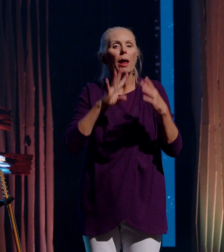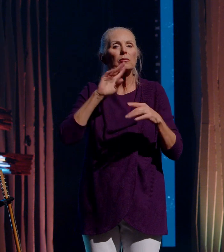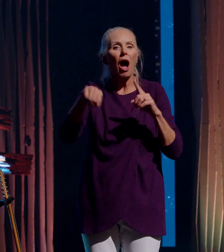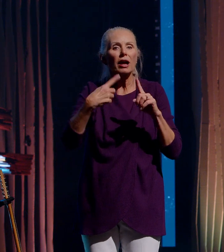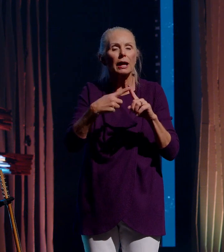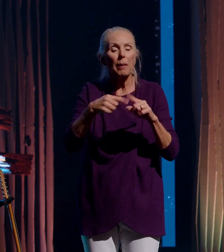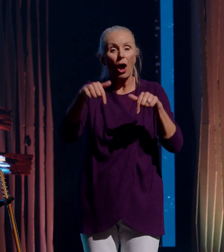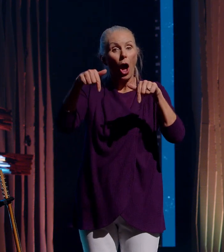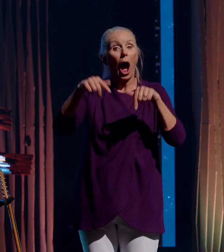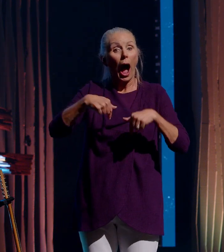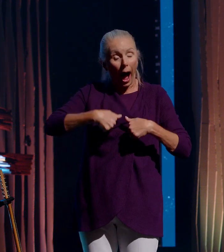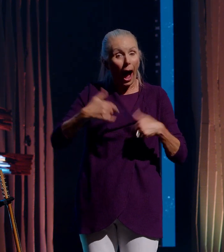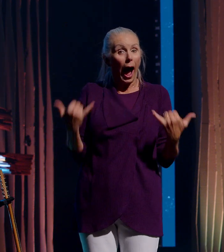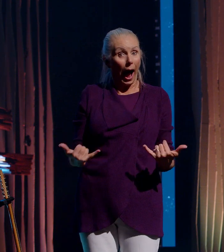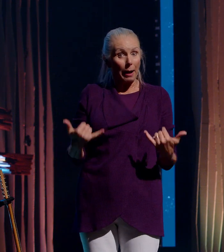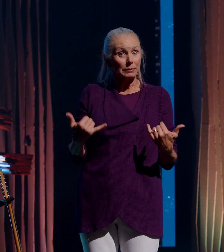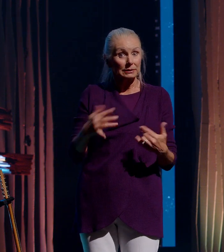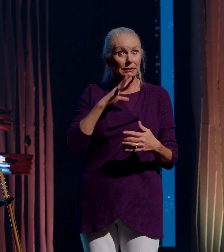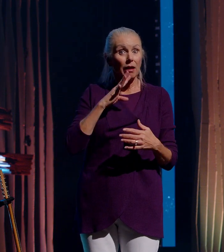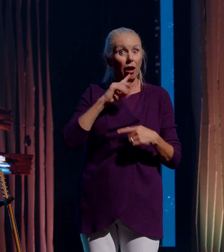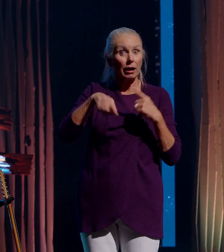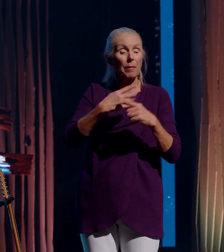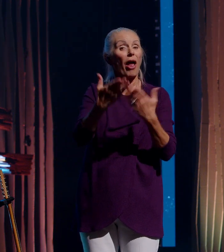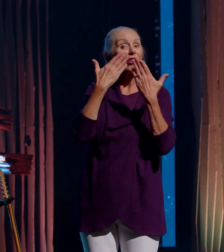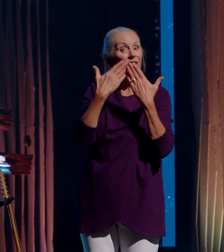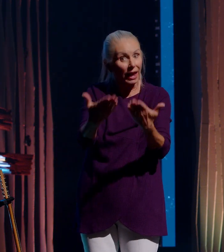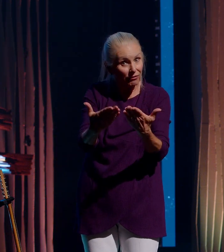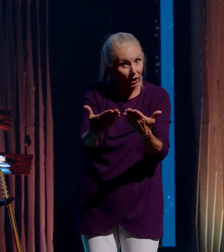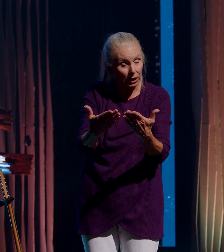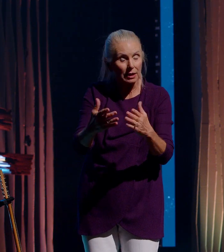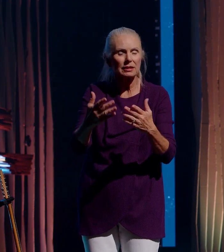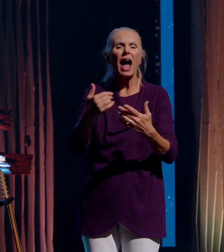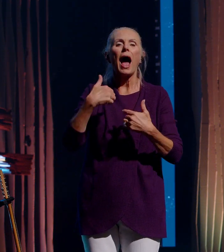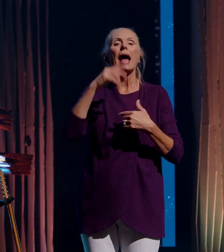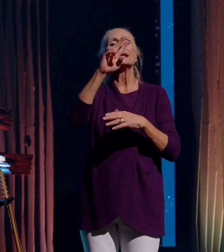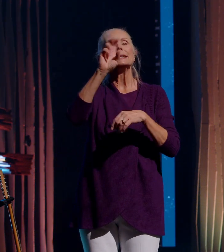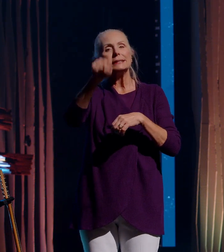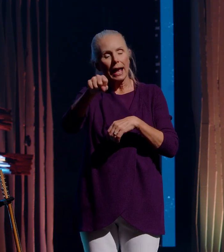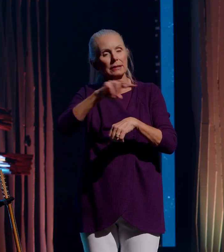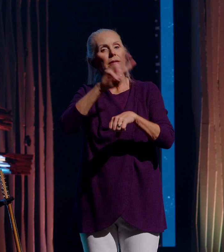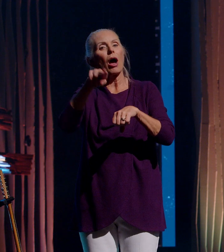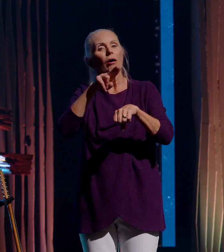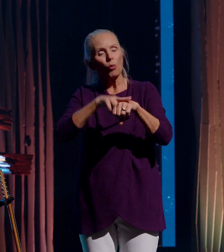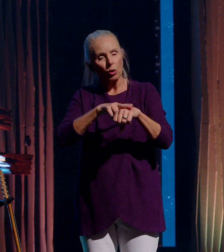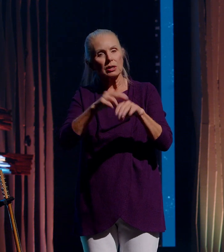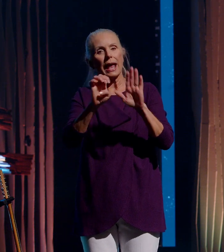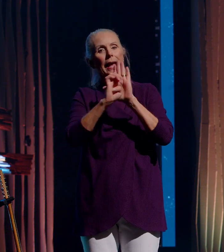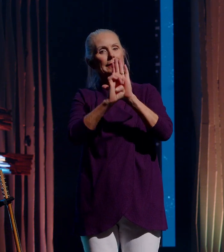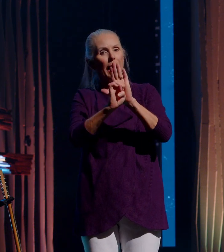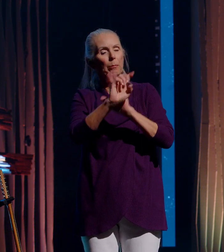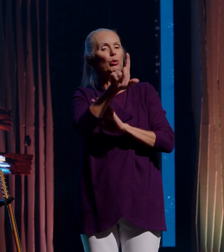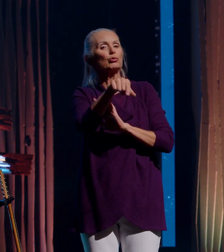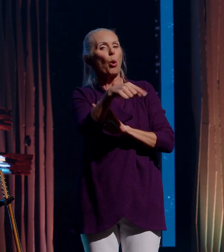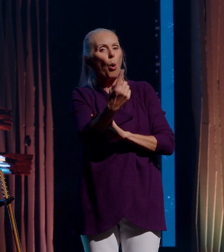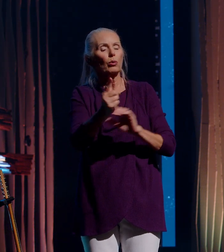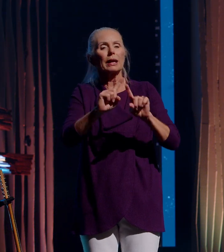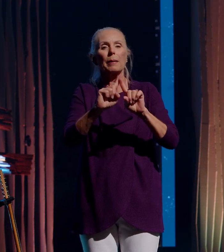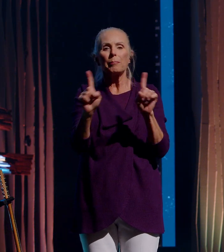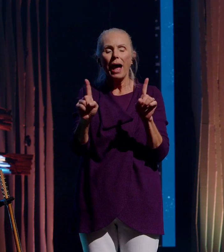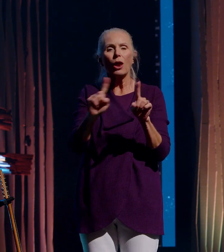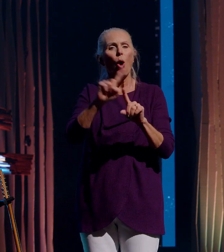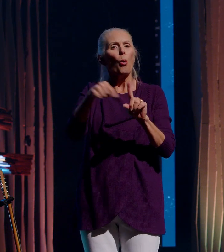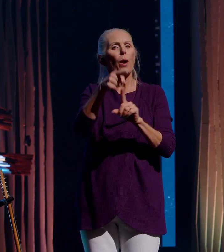gratitude. Now, of course, these are ridiculously silly examples, but showing thankfulness and gratitude goes a long way, does it